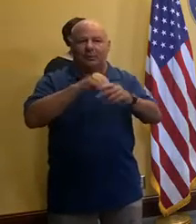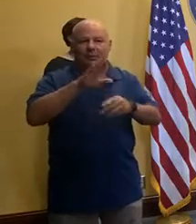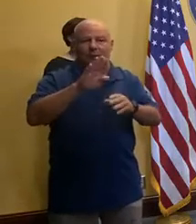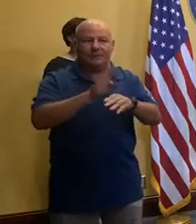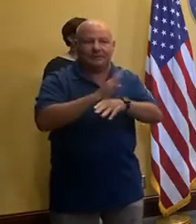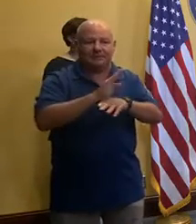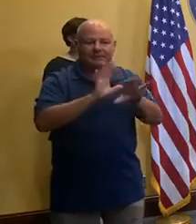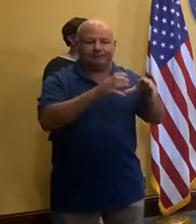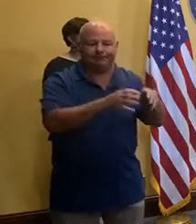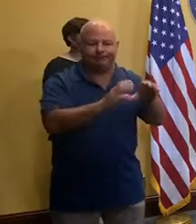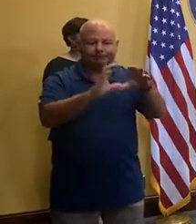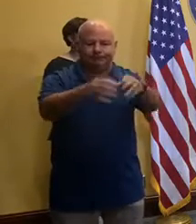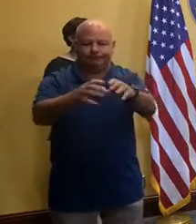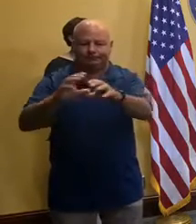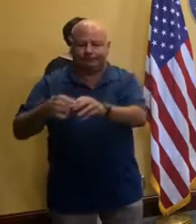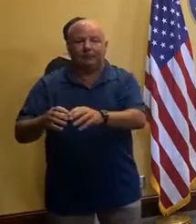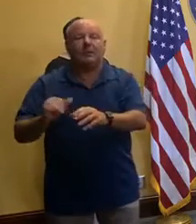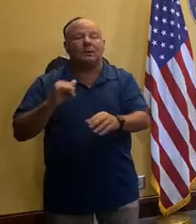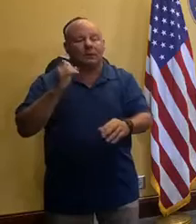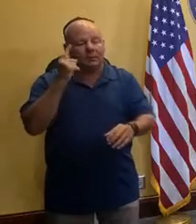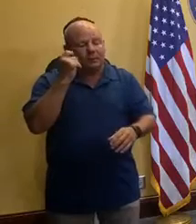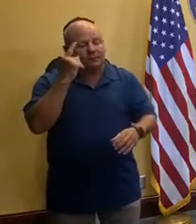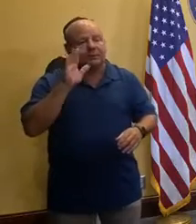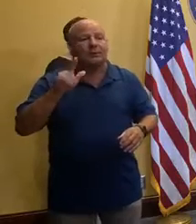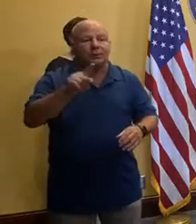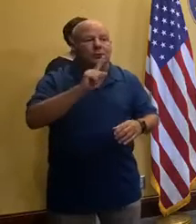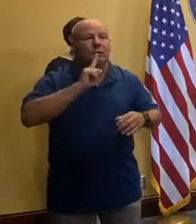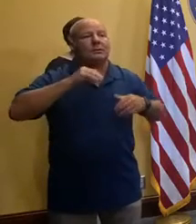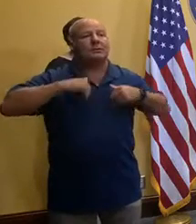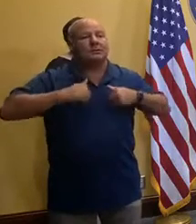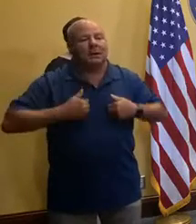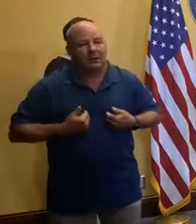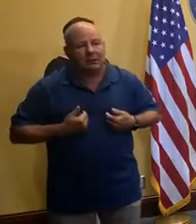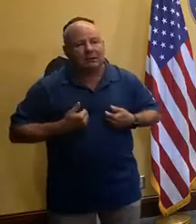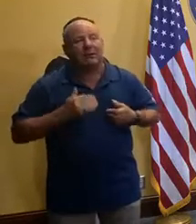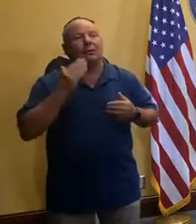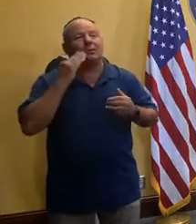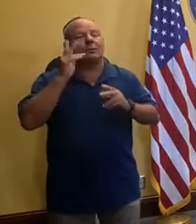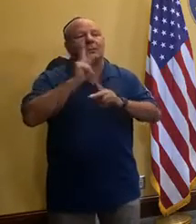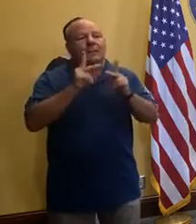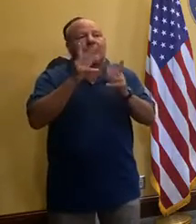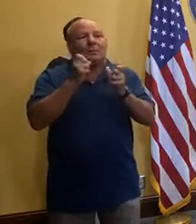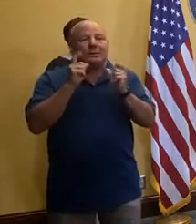know you are tired. We know our citizens want to get back to